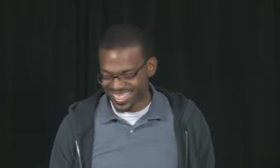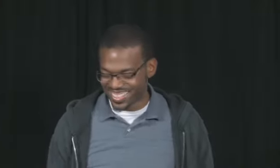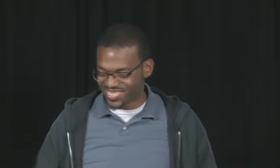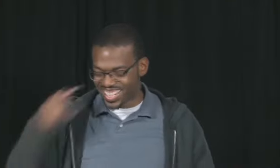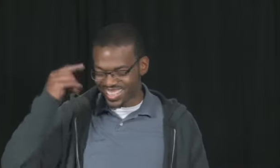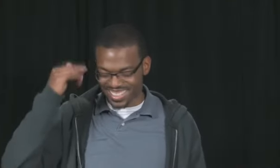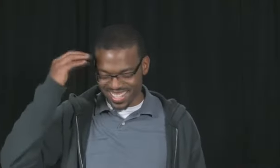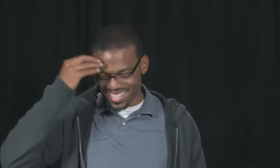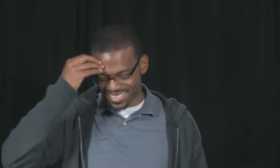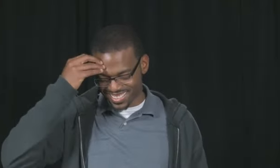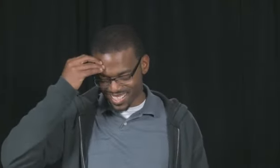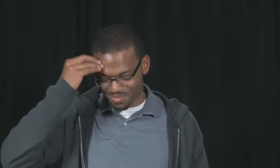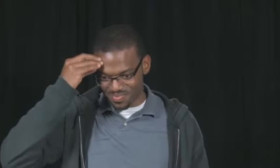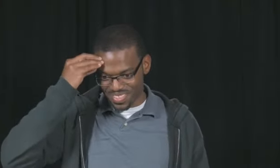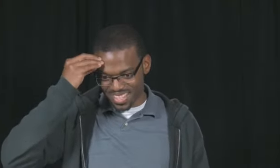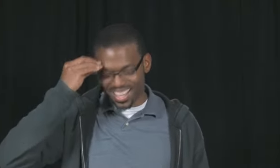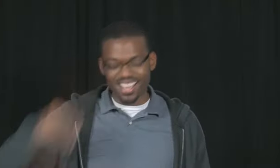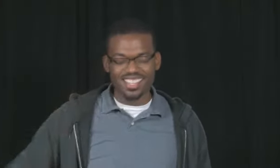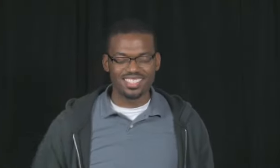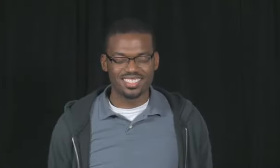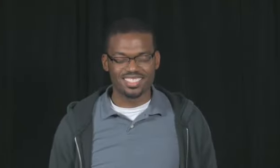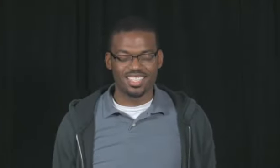I just forgot the next line now. In some perfumes. Okay, it's going well.